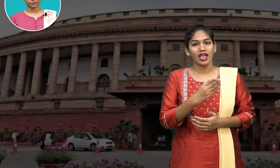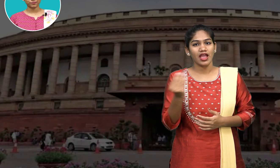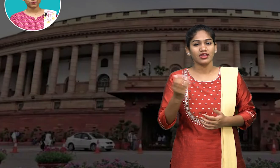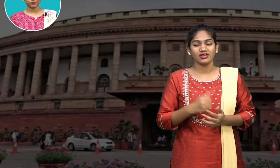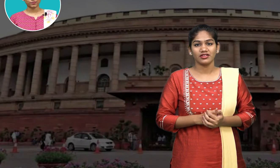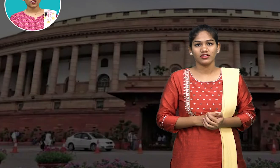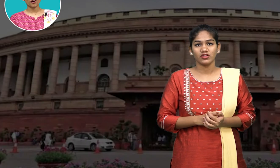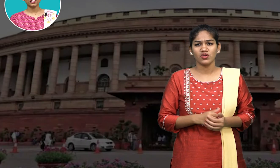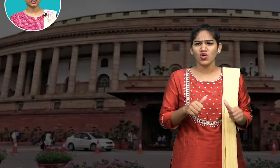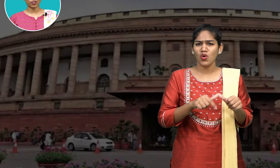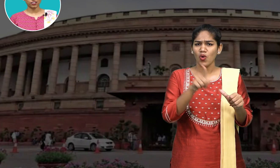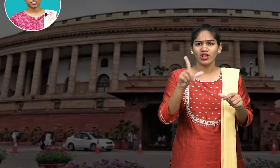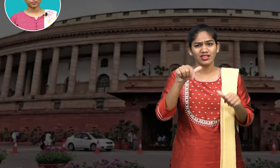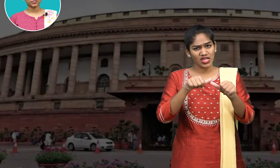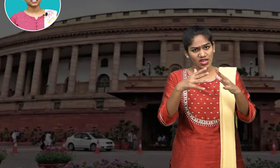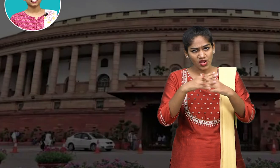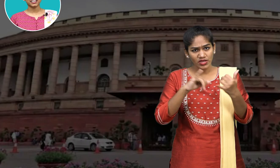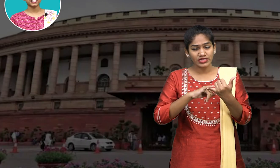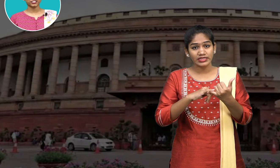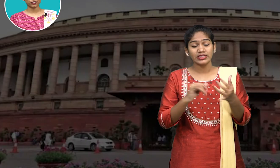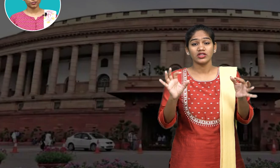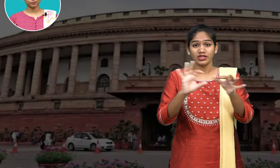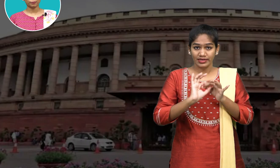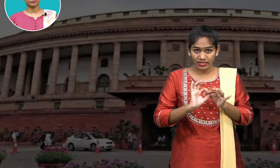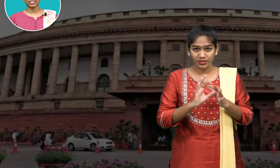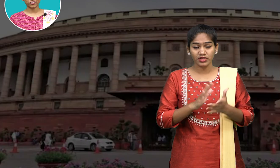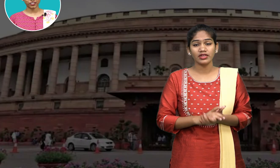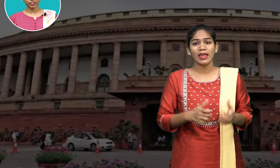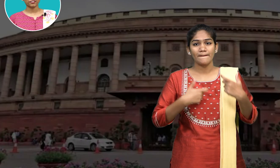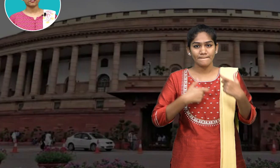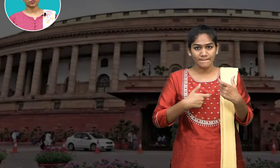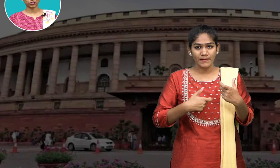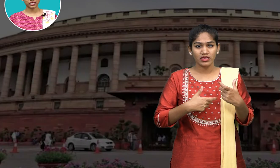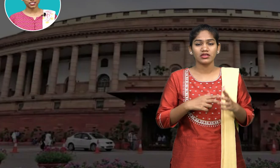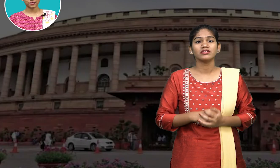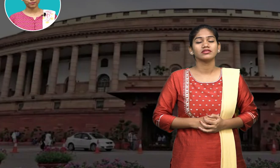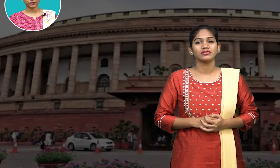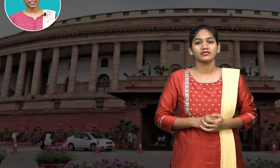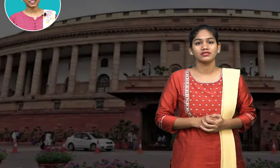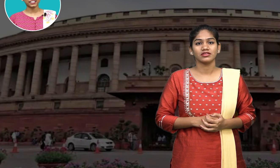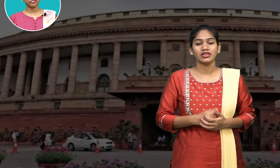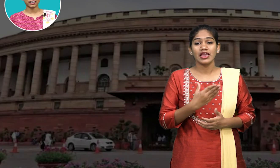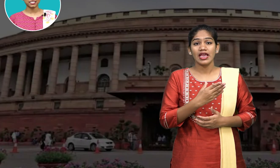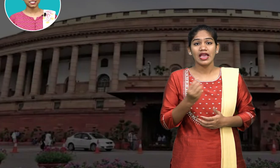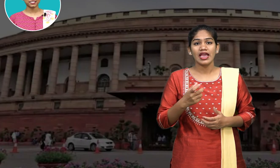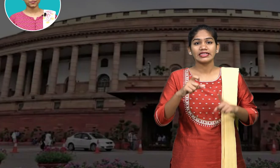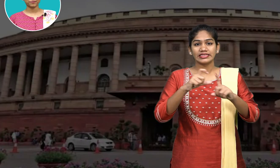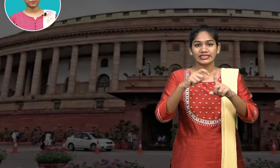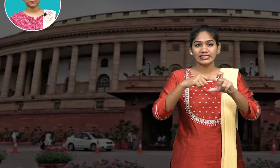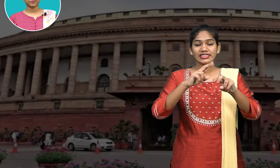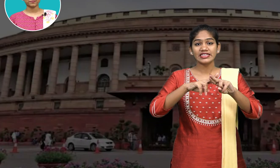and all the laws relating to military forces and